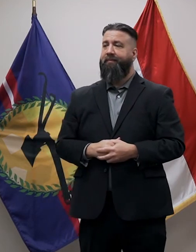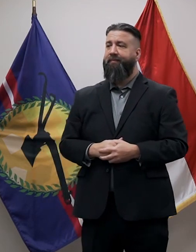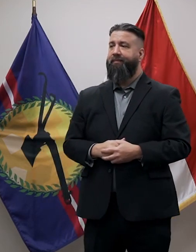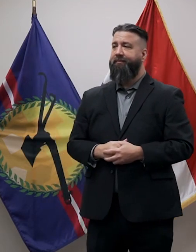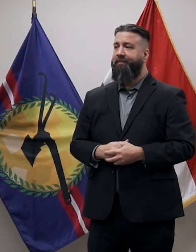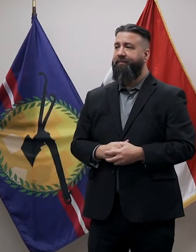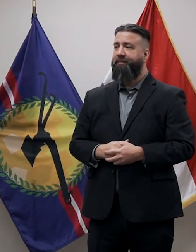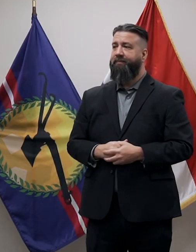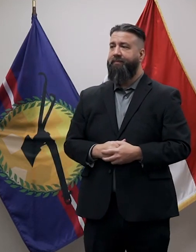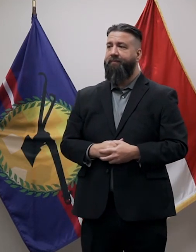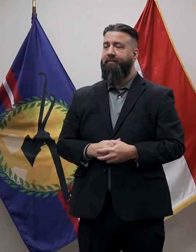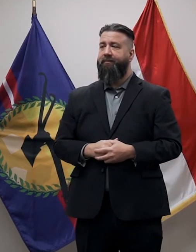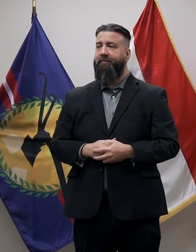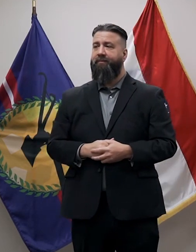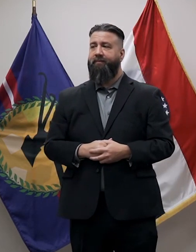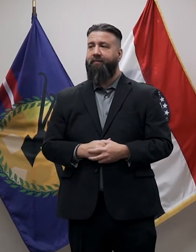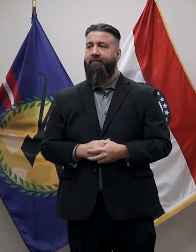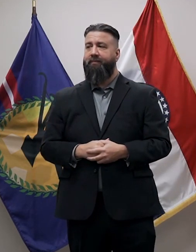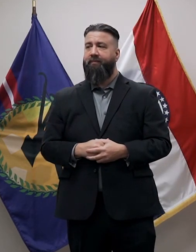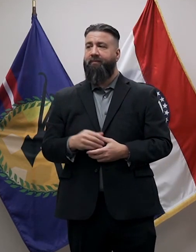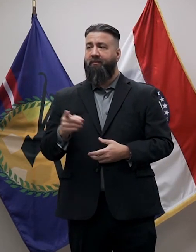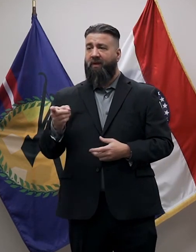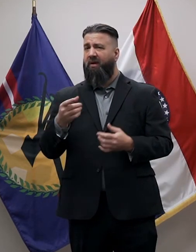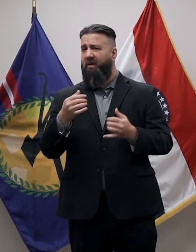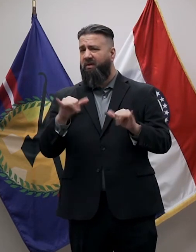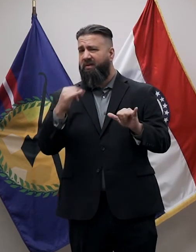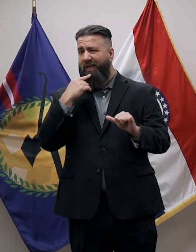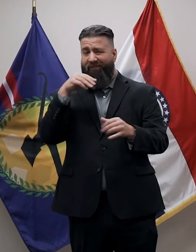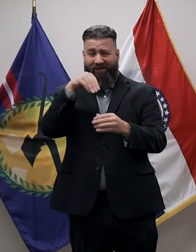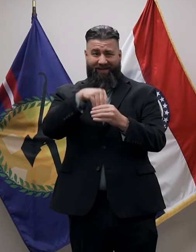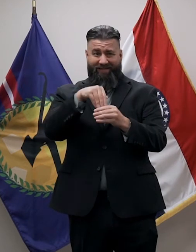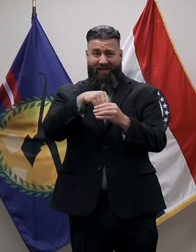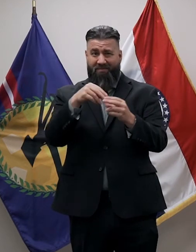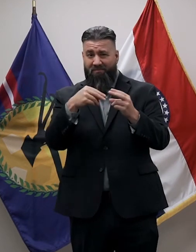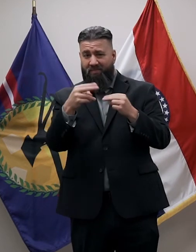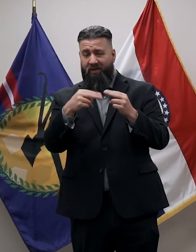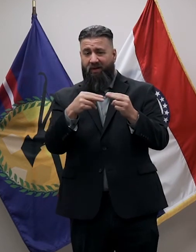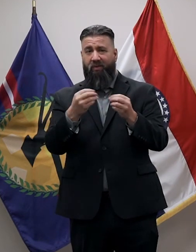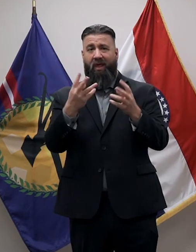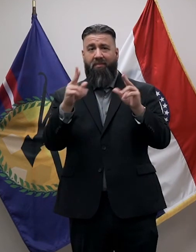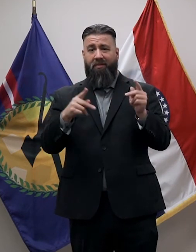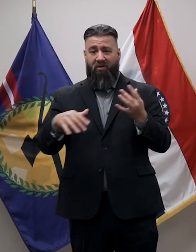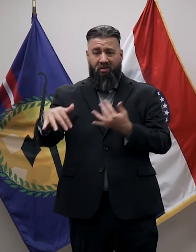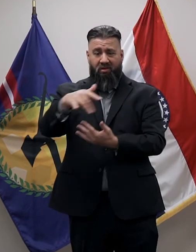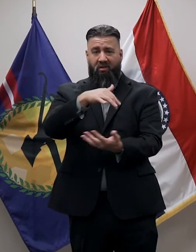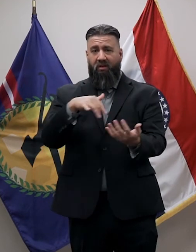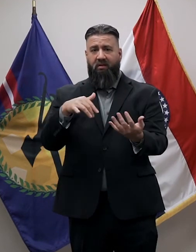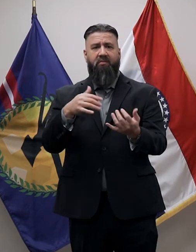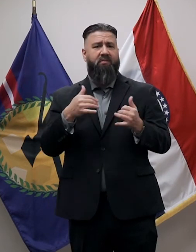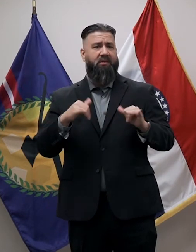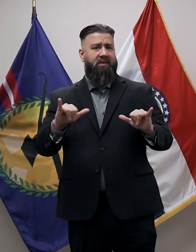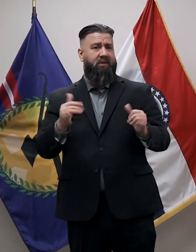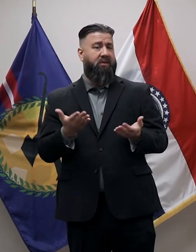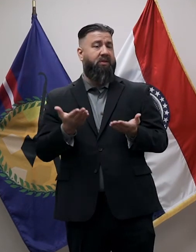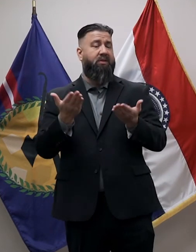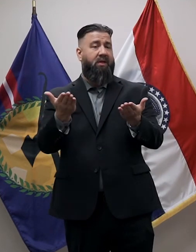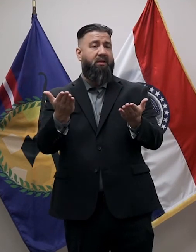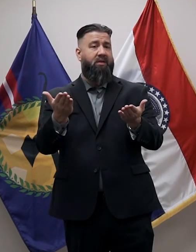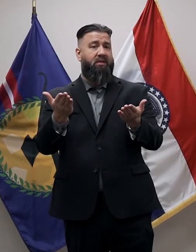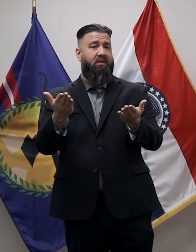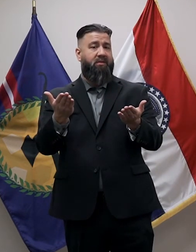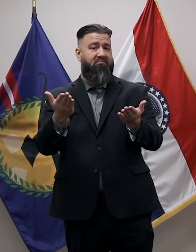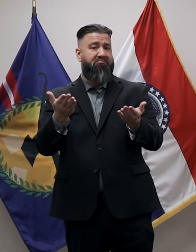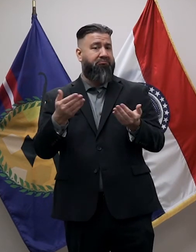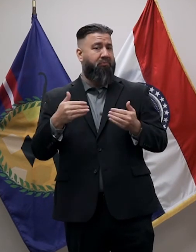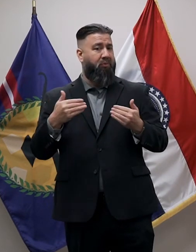Is there still a case to be made that if you're in an indoor public setting or indoor setting with a lot of people, is there still a suggestion about whether or not you would